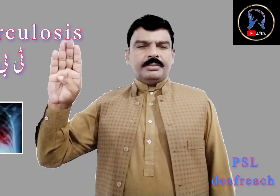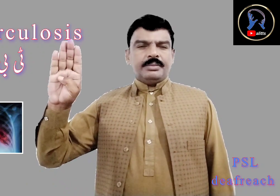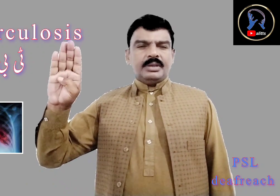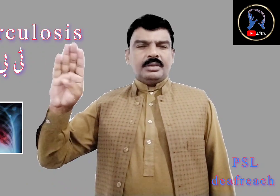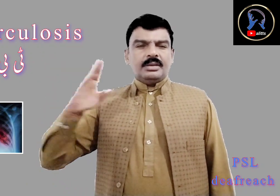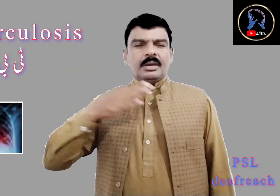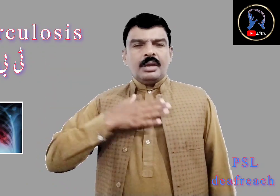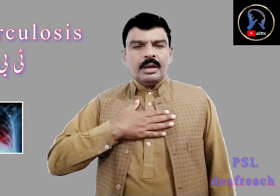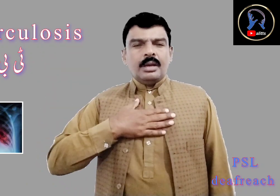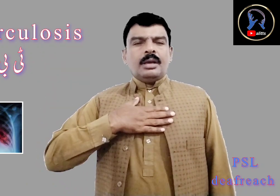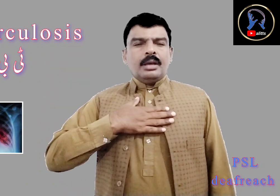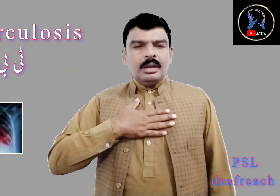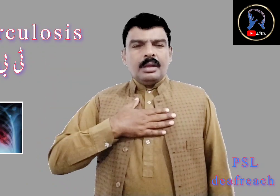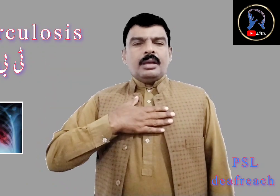TB